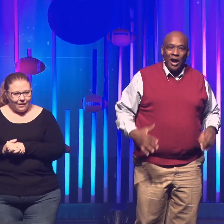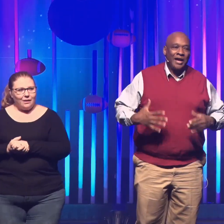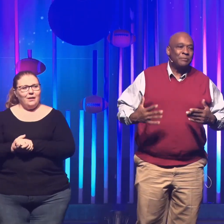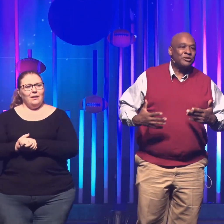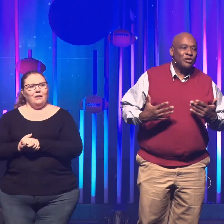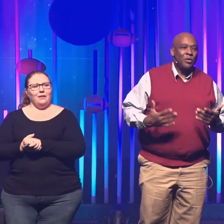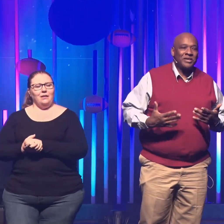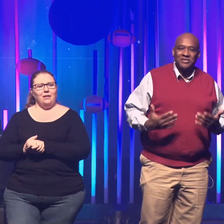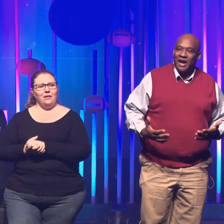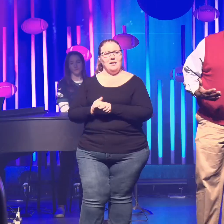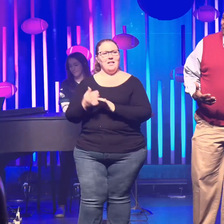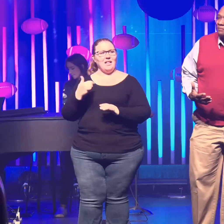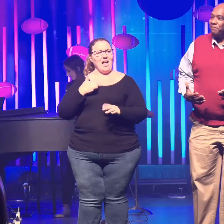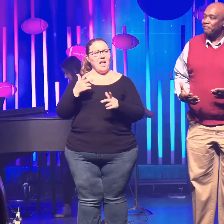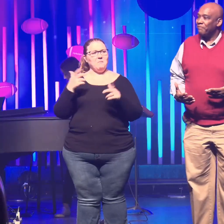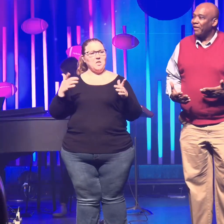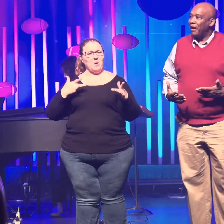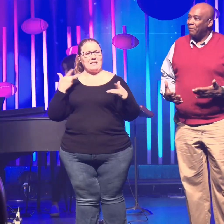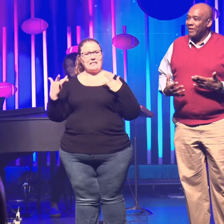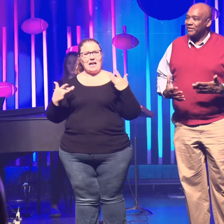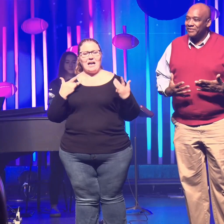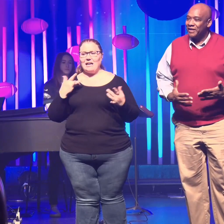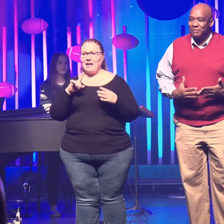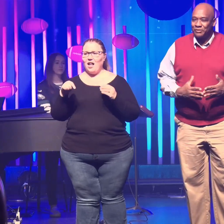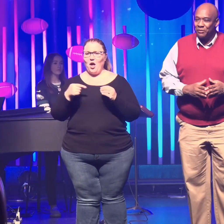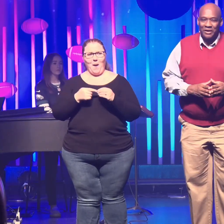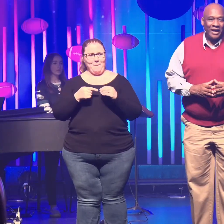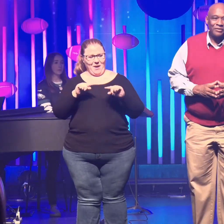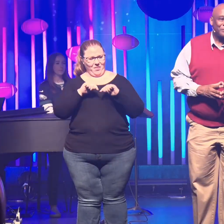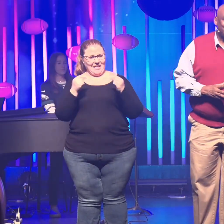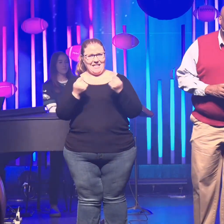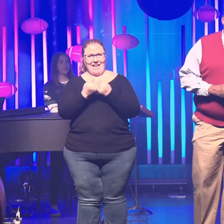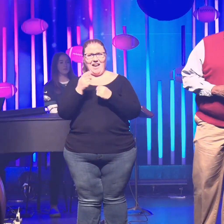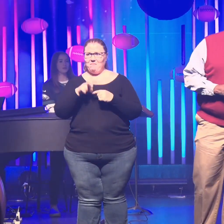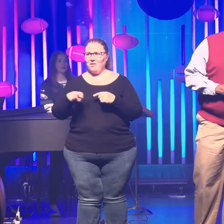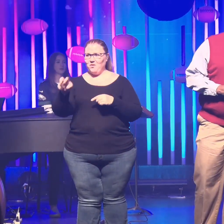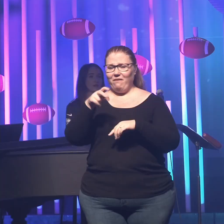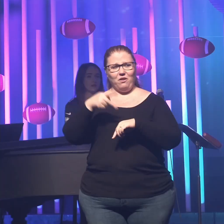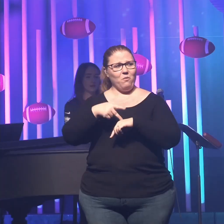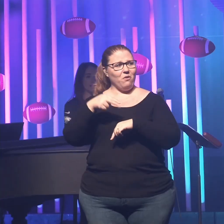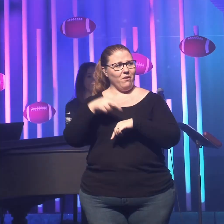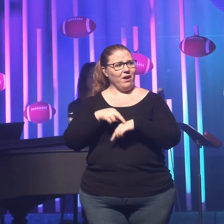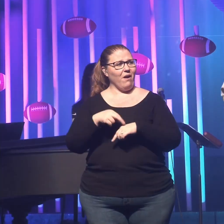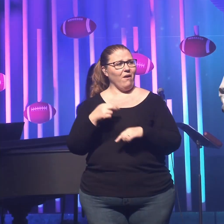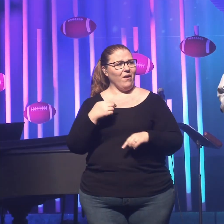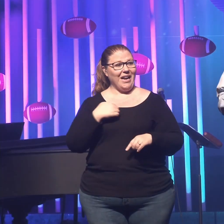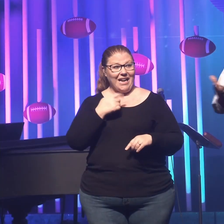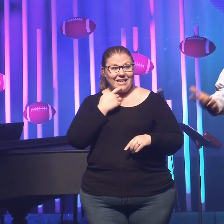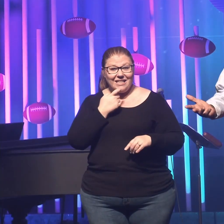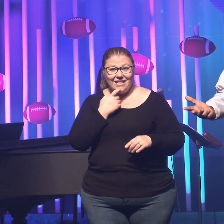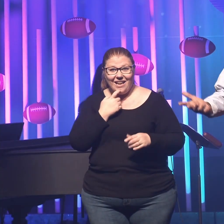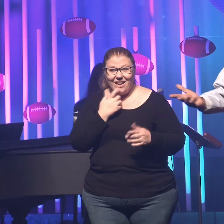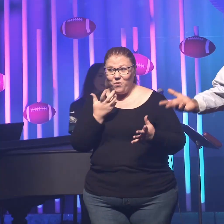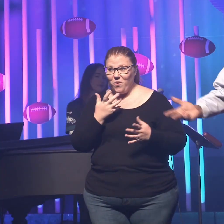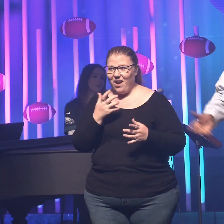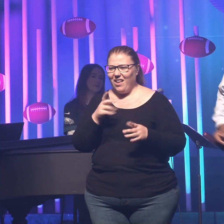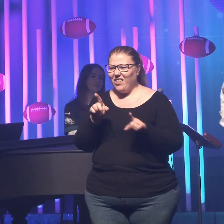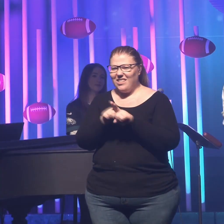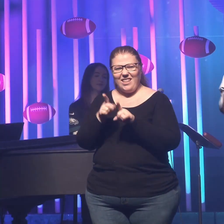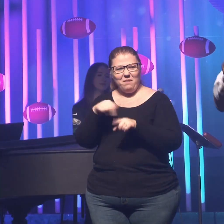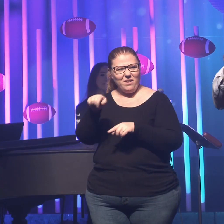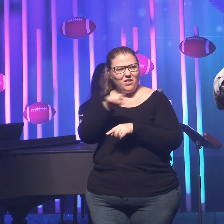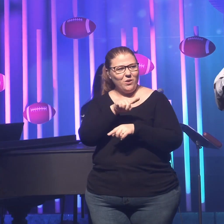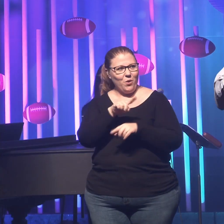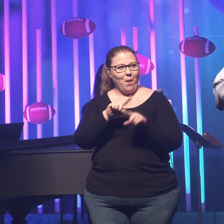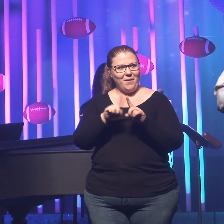You know, I am so excited about this team that's going out. And I really say that they're just like you. They're the same as you